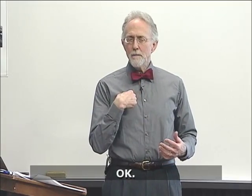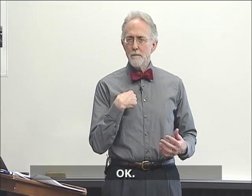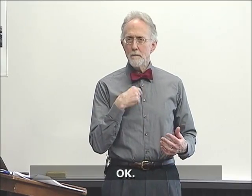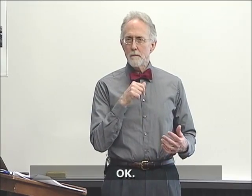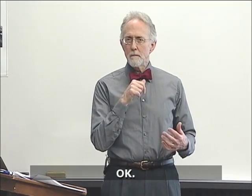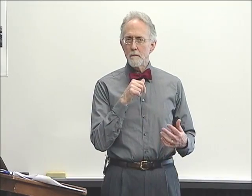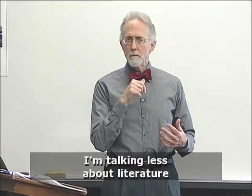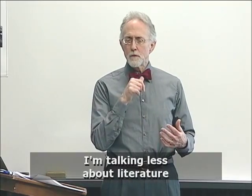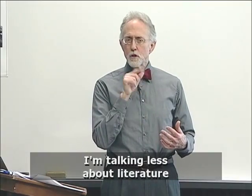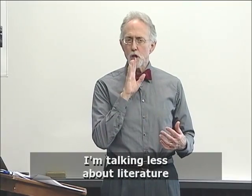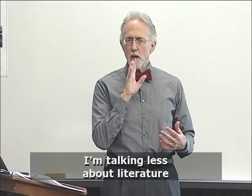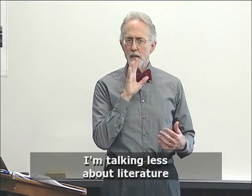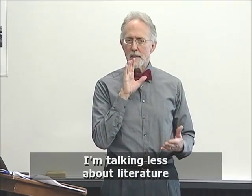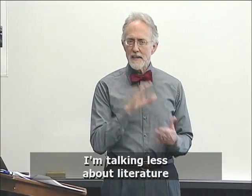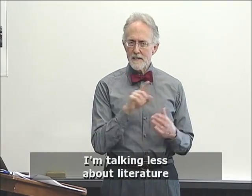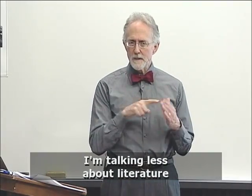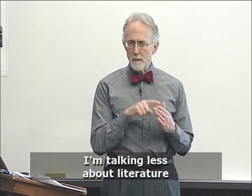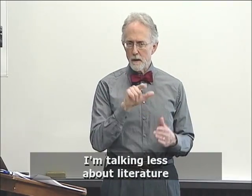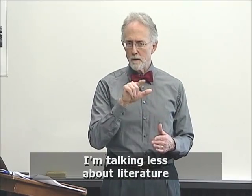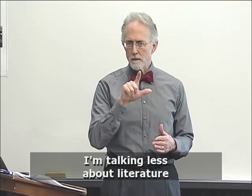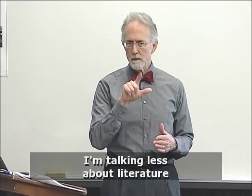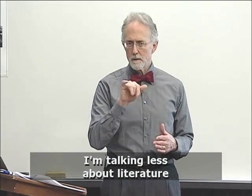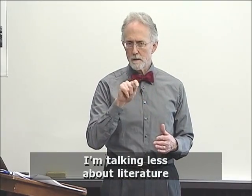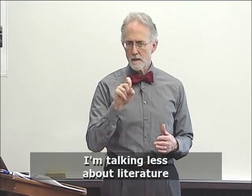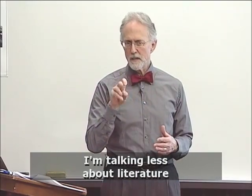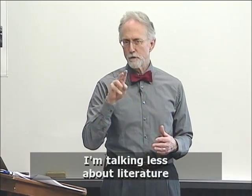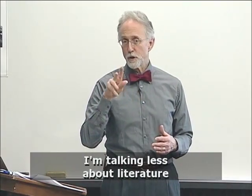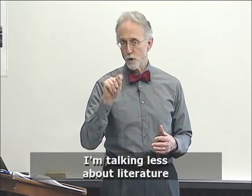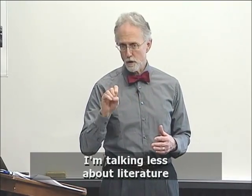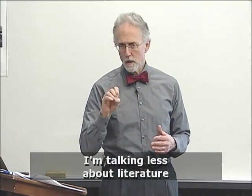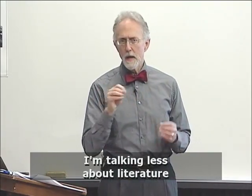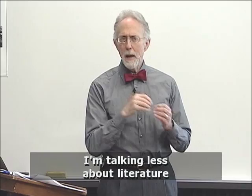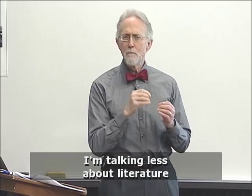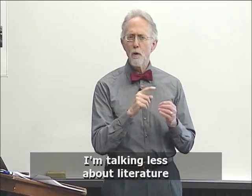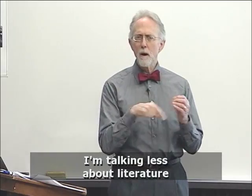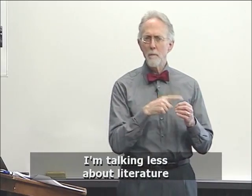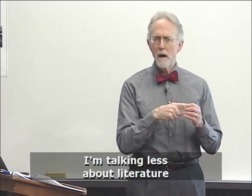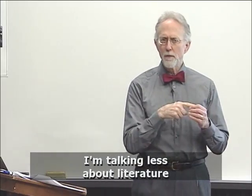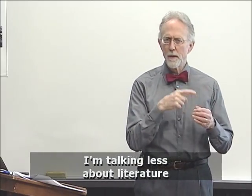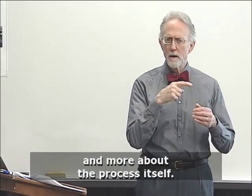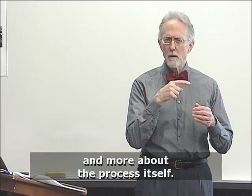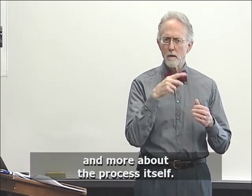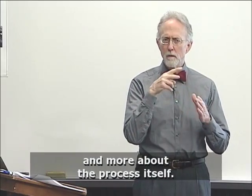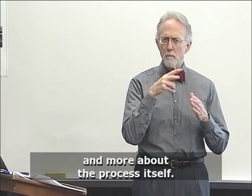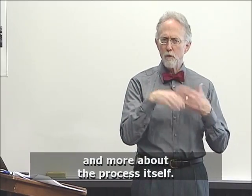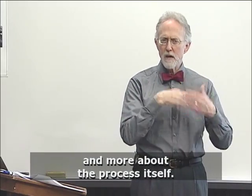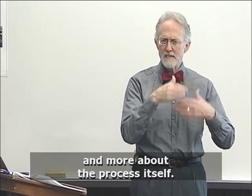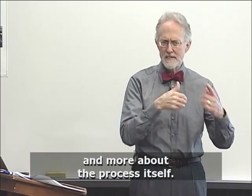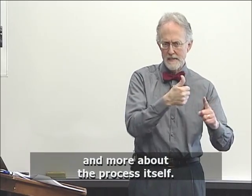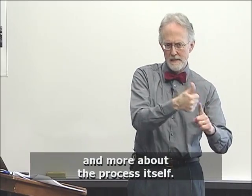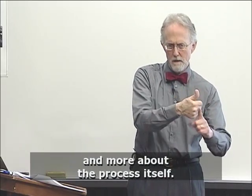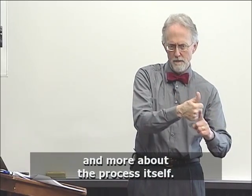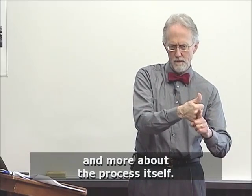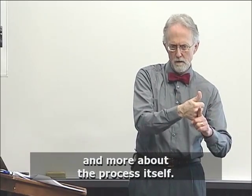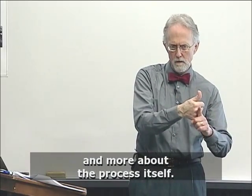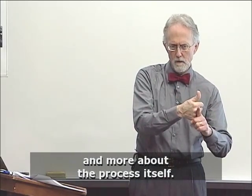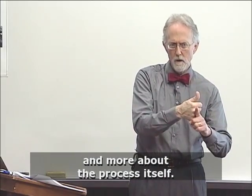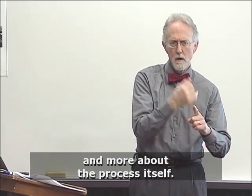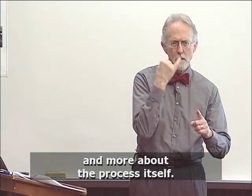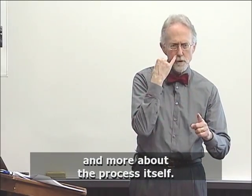I'm talking less about literature and more about the process itself.